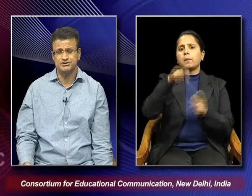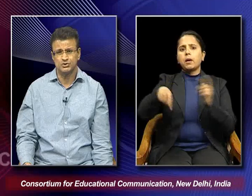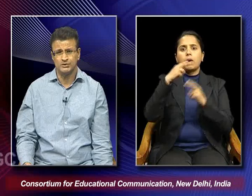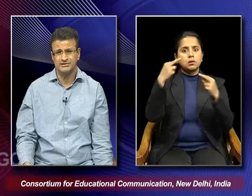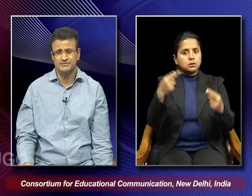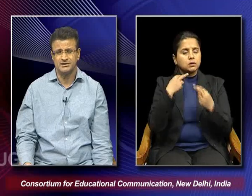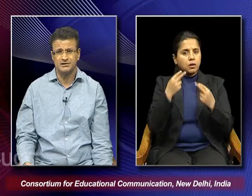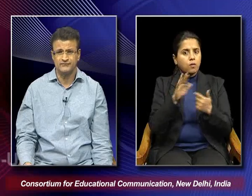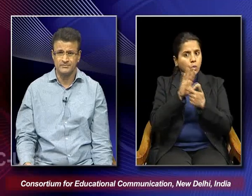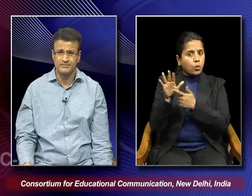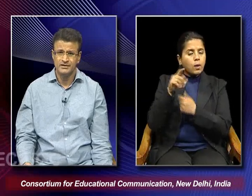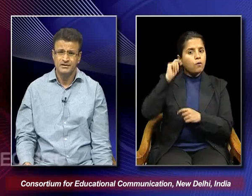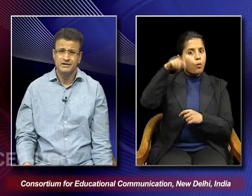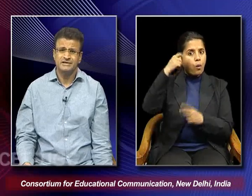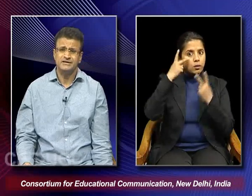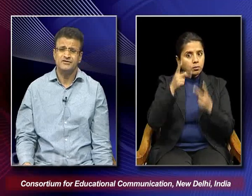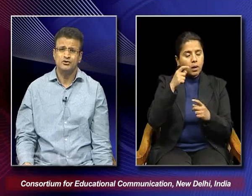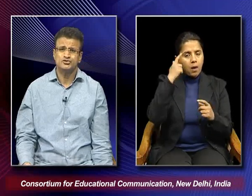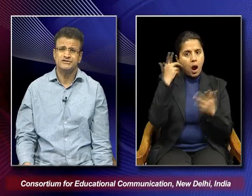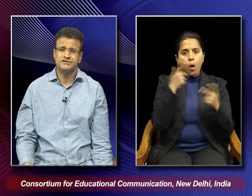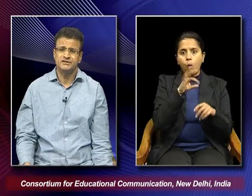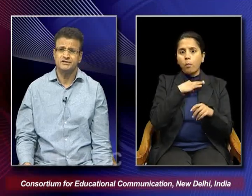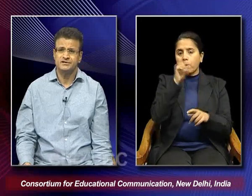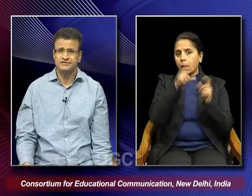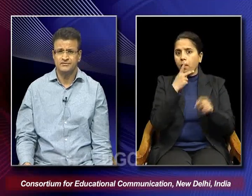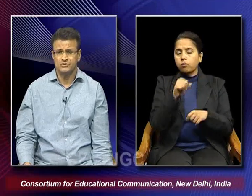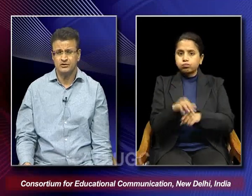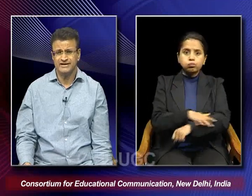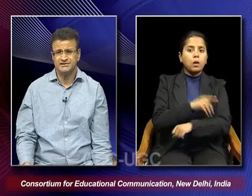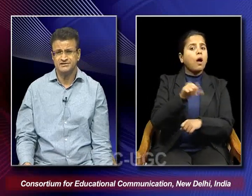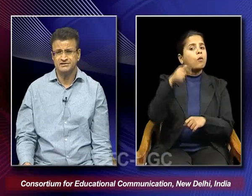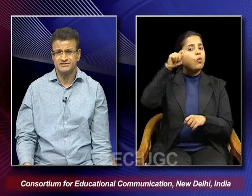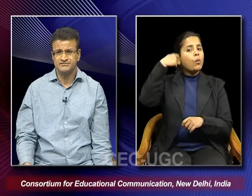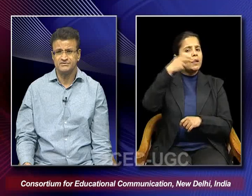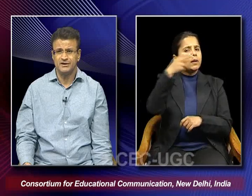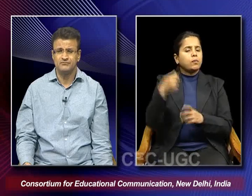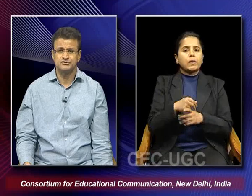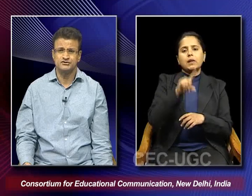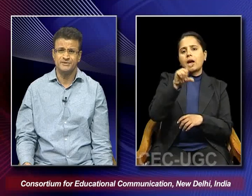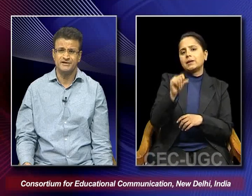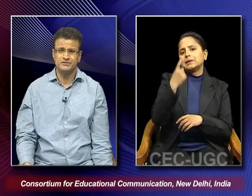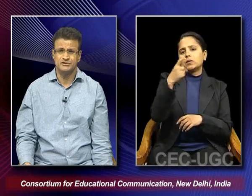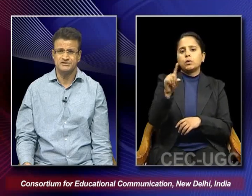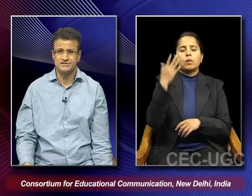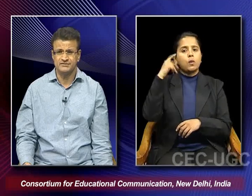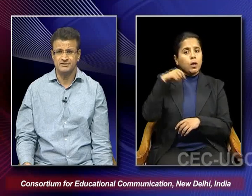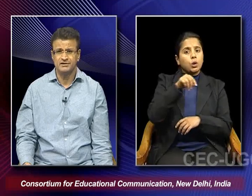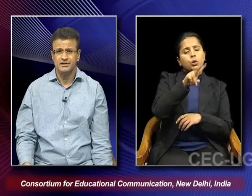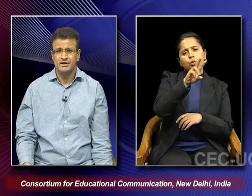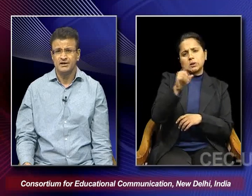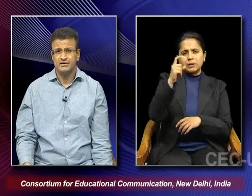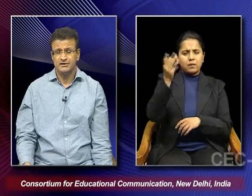being shown in that particular film. Then we also see that another film called 1971, which was made in